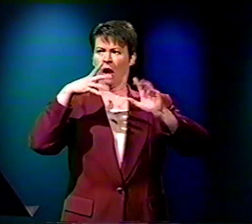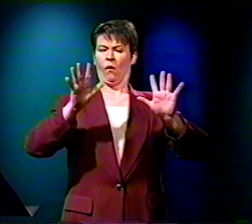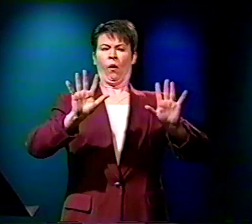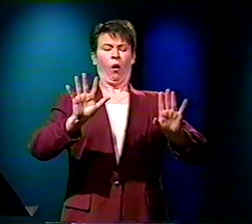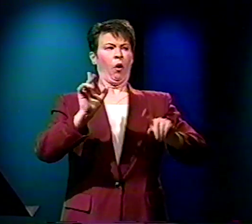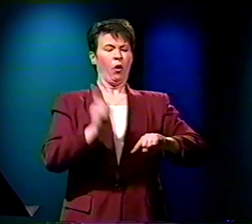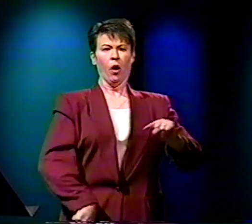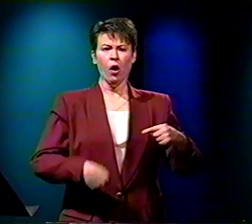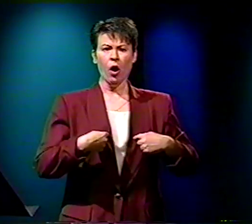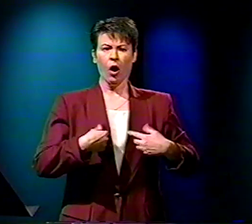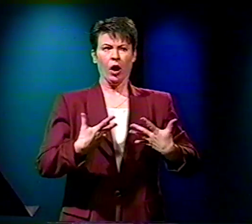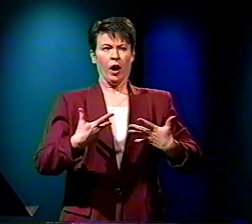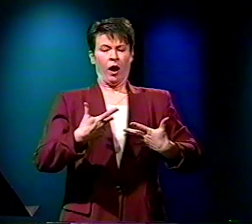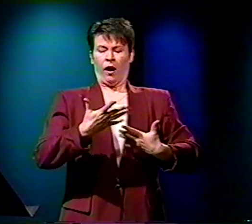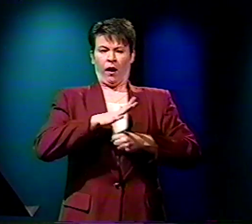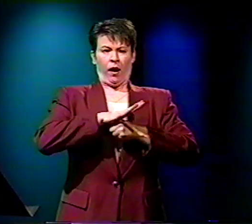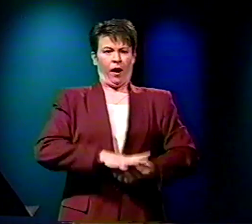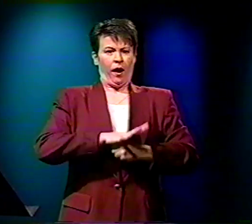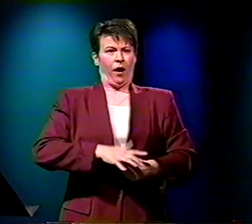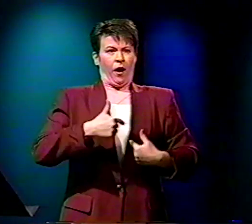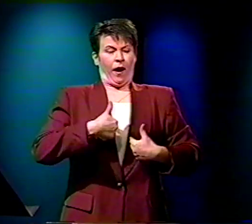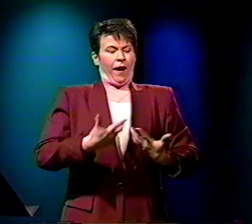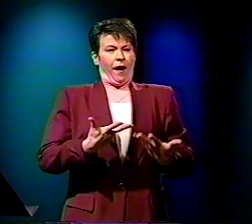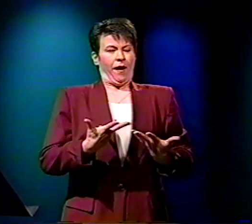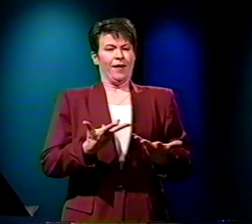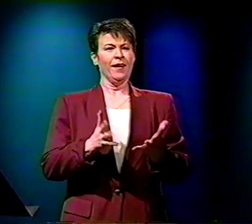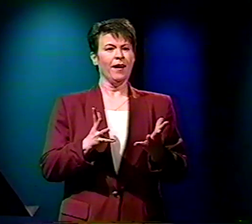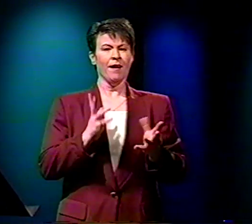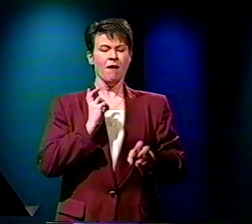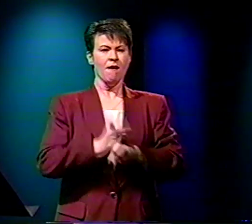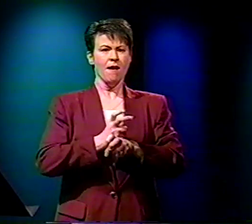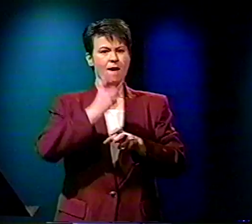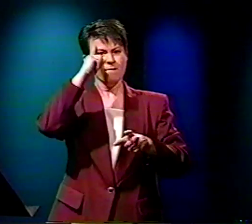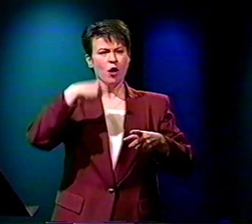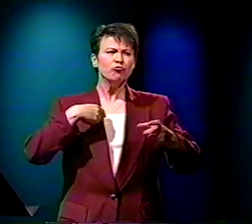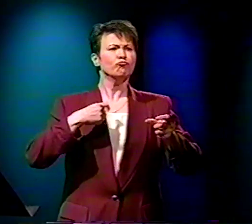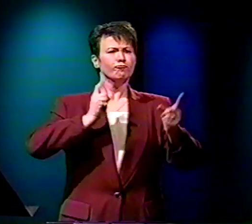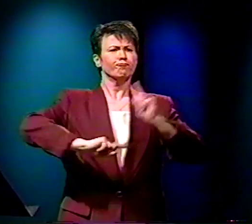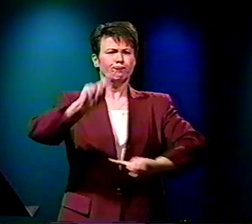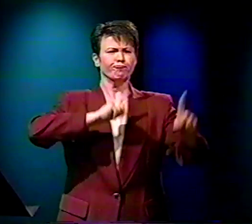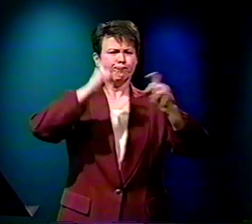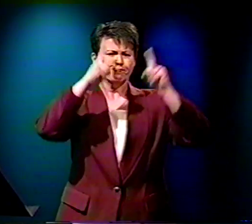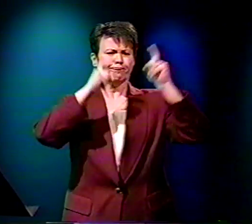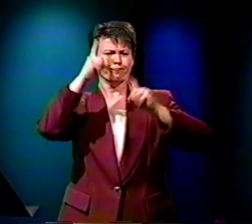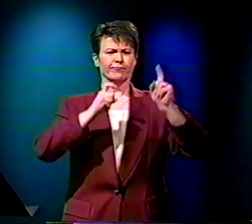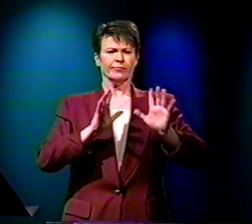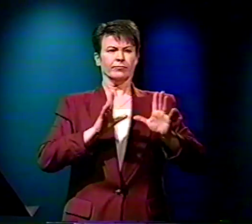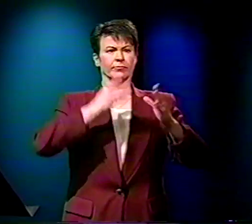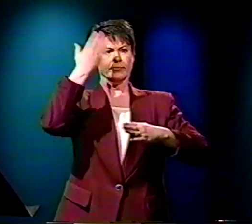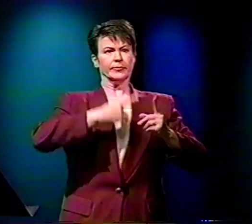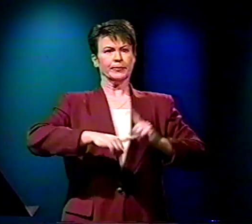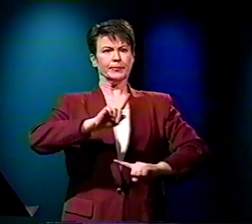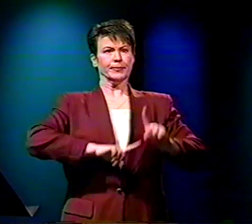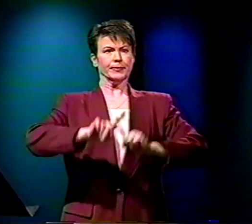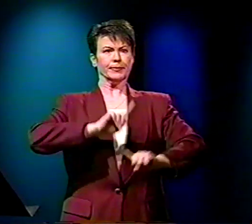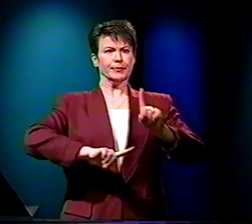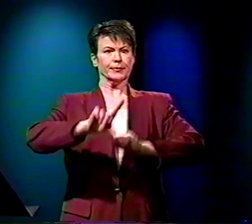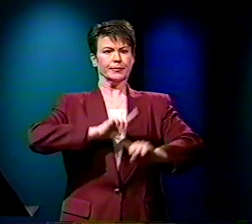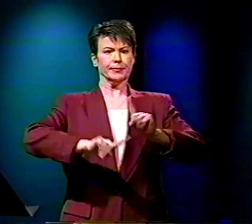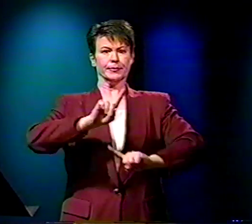and growing up, and that they were taught not to use a lot of facial expression, and so that's a message that has been conditioned